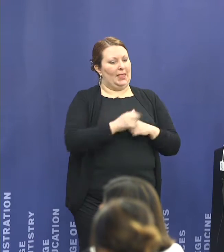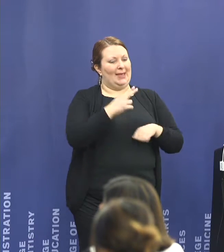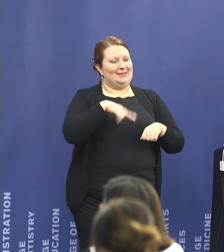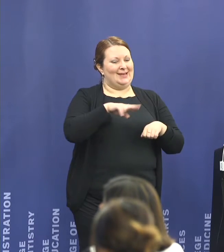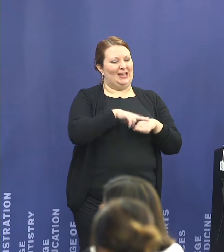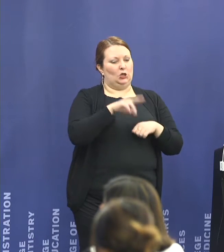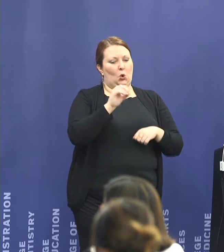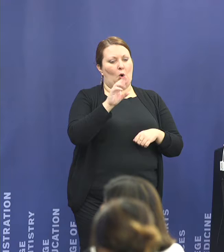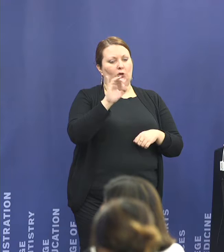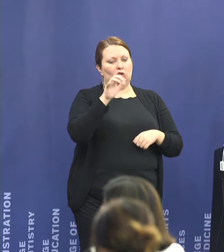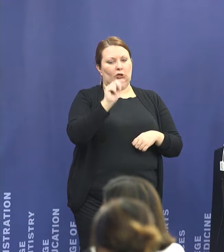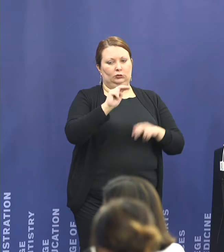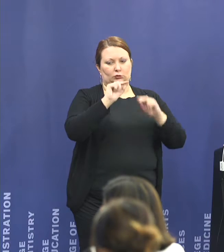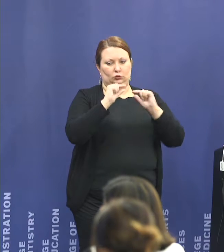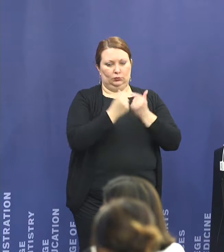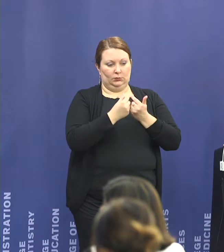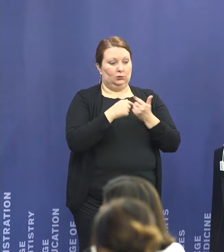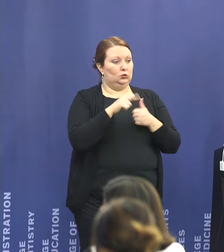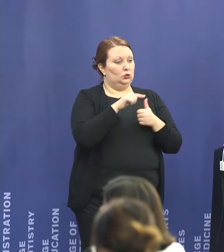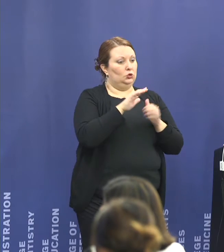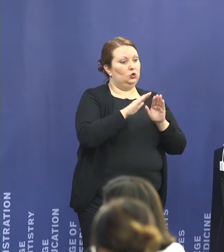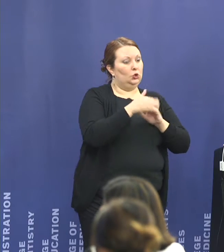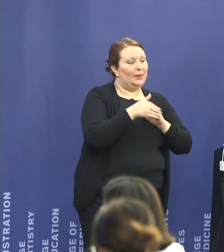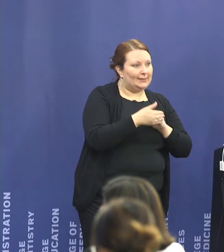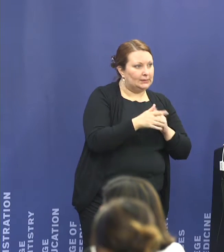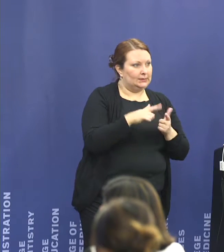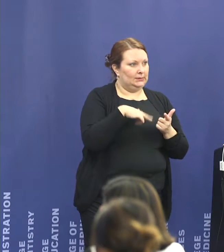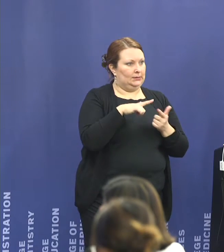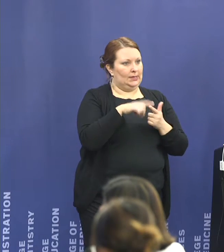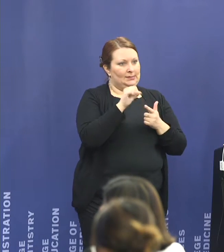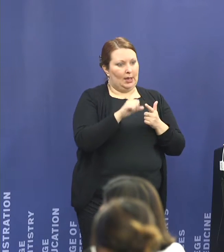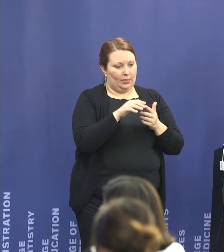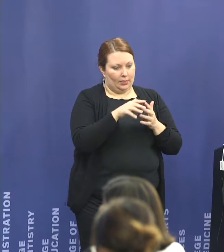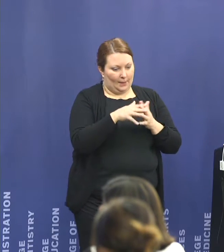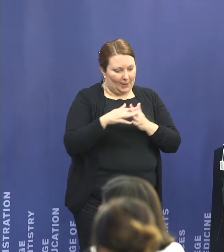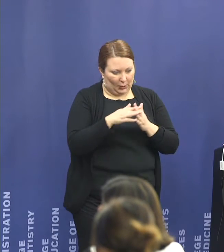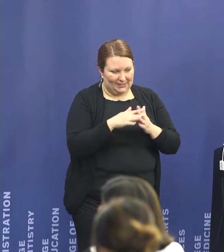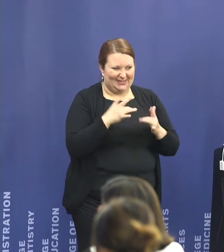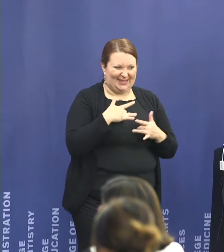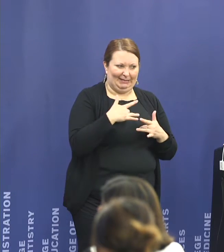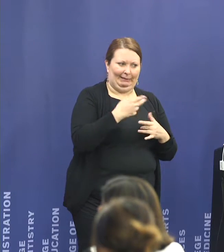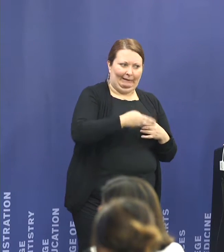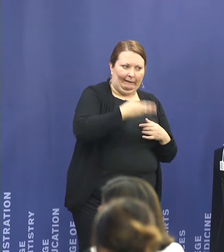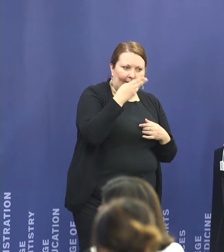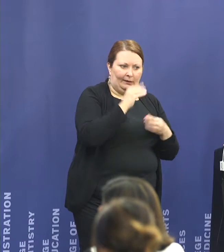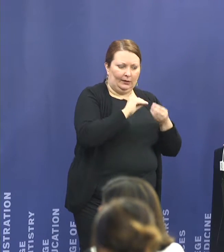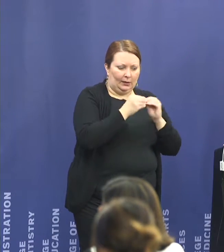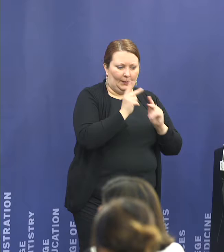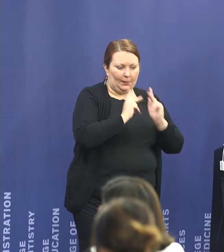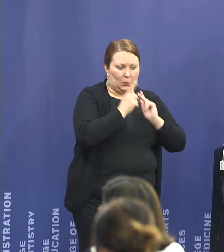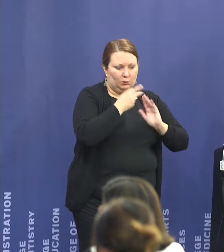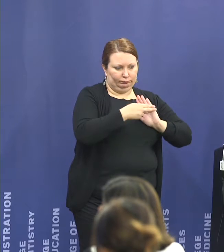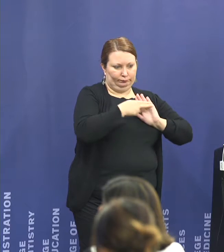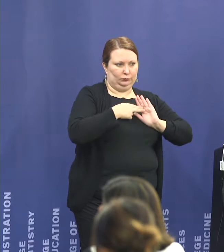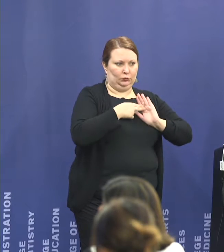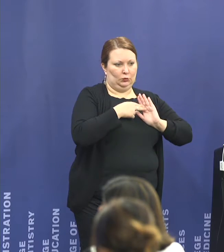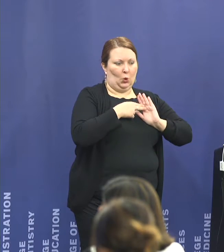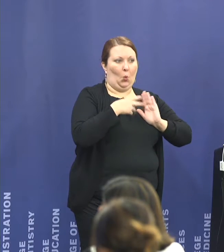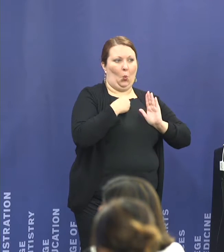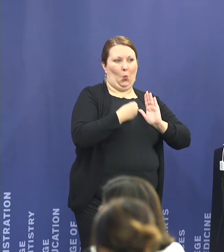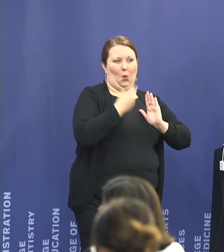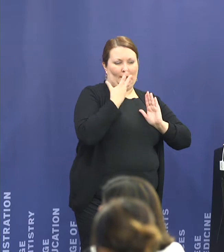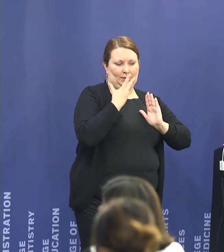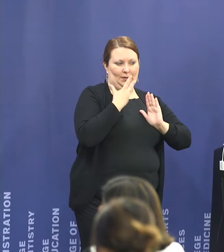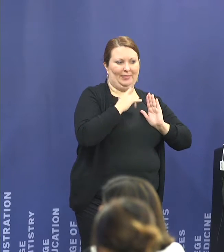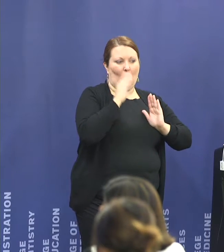national origin groups whereby Cubans and South Americans who tend to have the highest number of people identifying as racially white